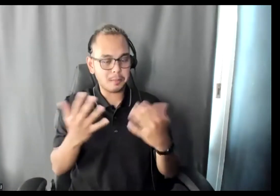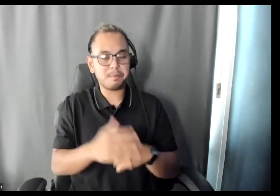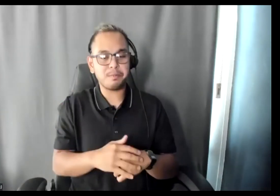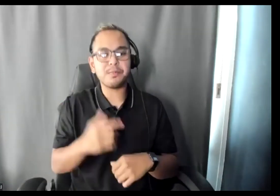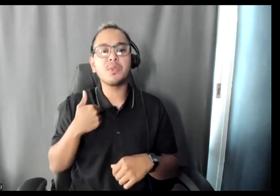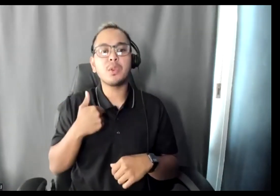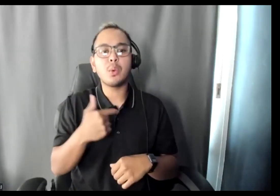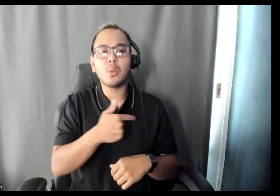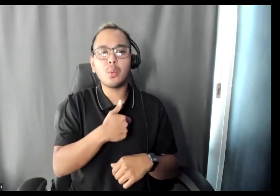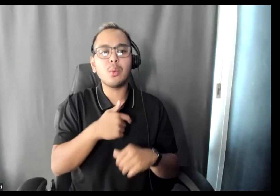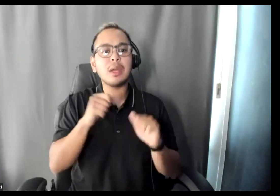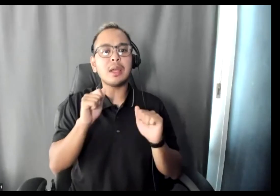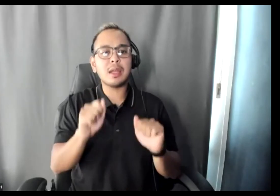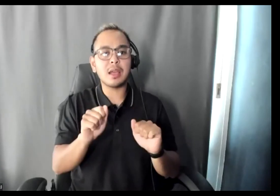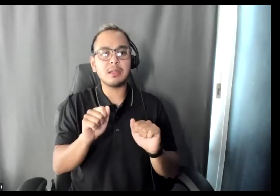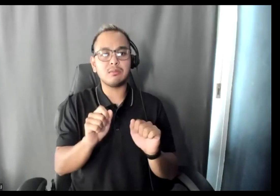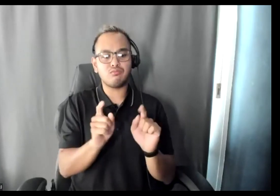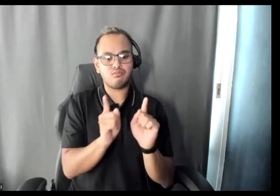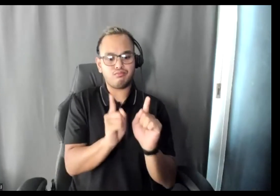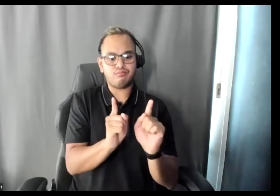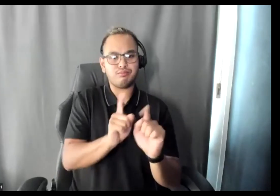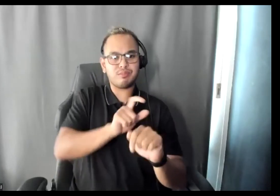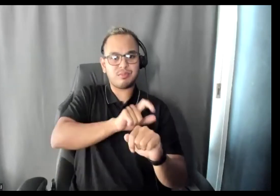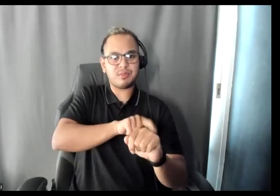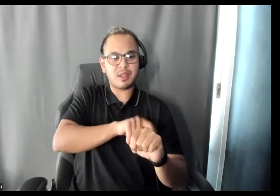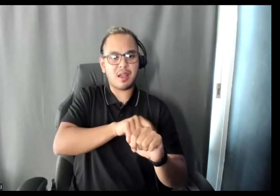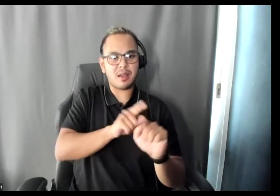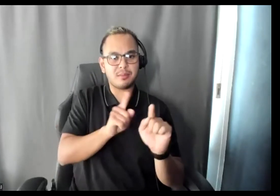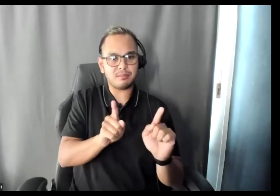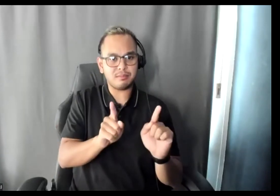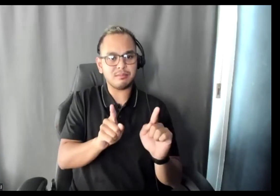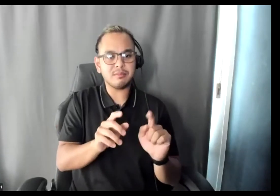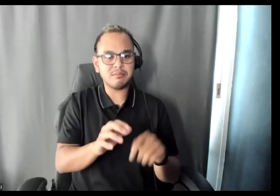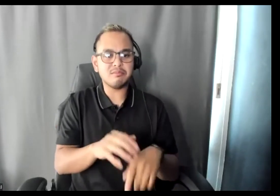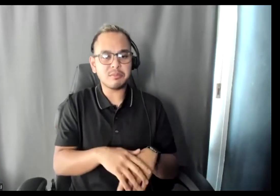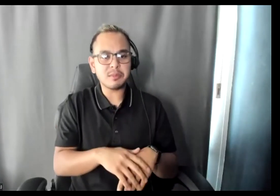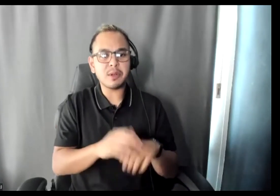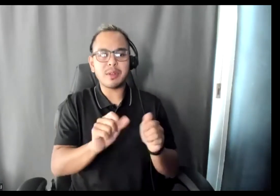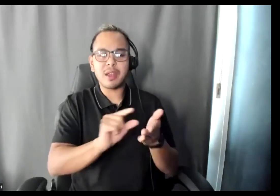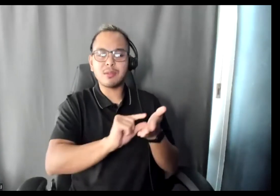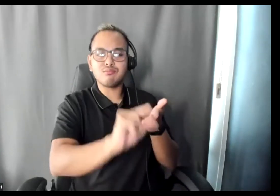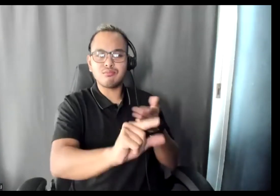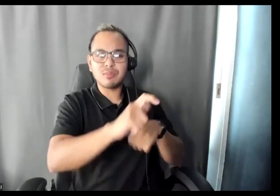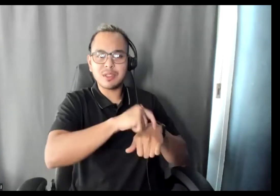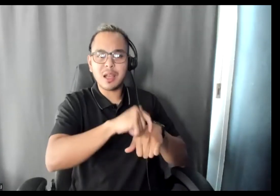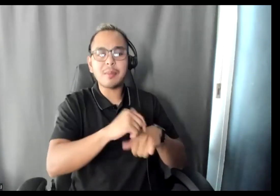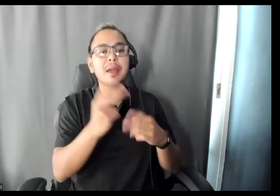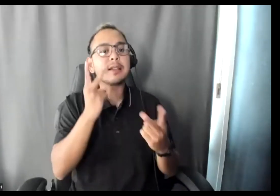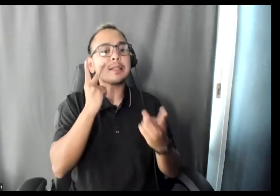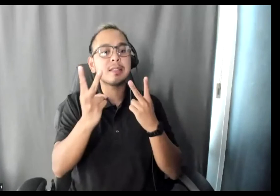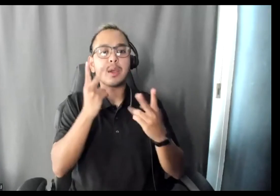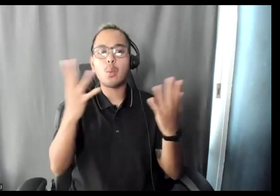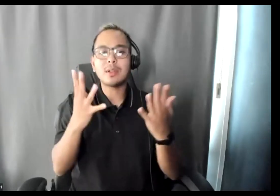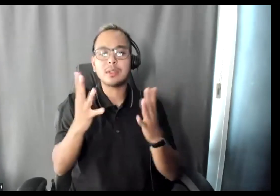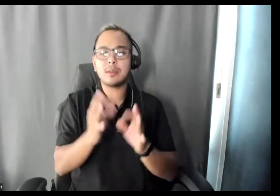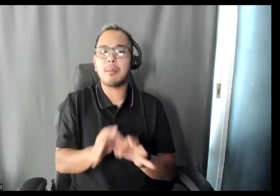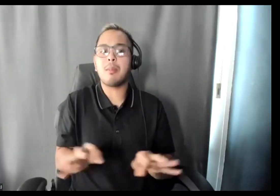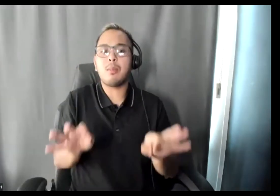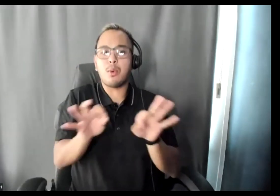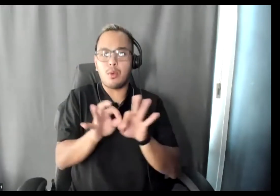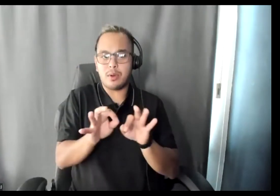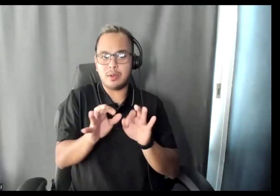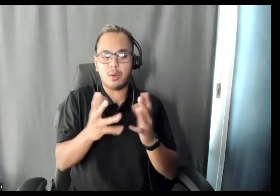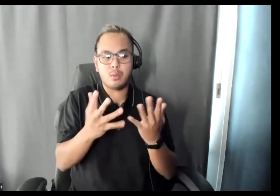take a pulse in time very quickly, relatively low cost, to see if what the prevalence of any one narrative